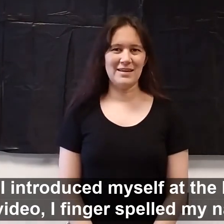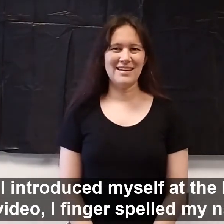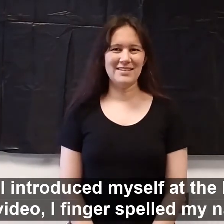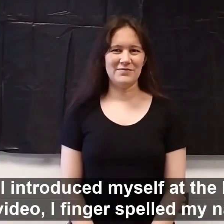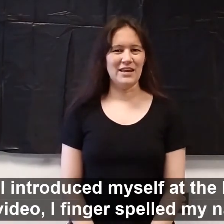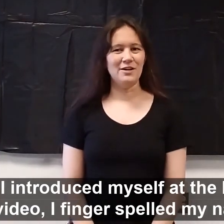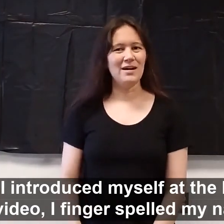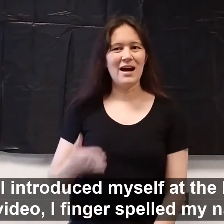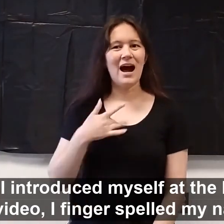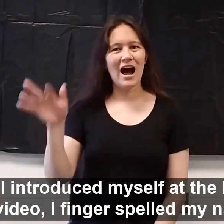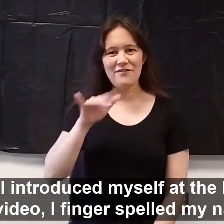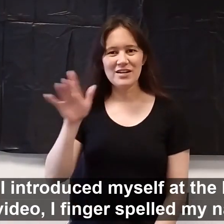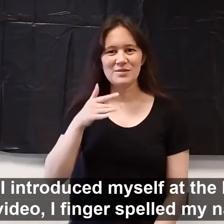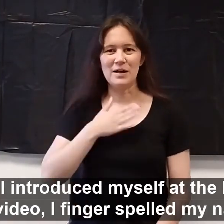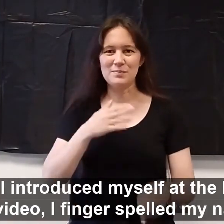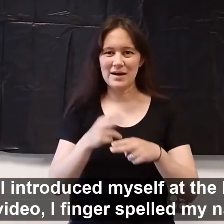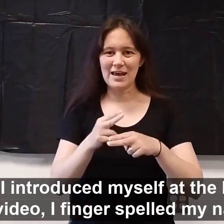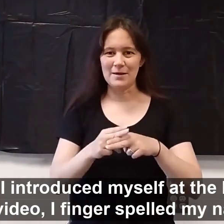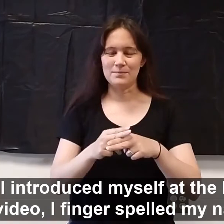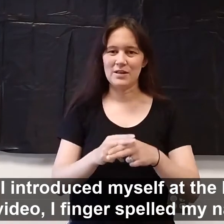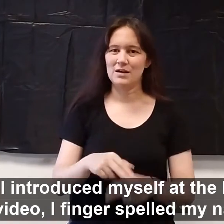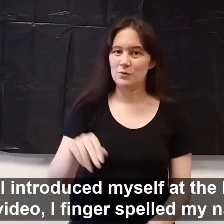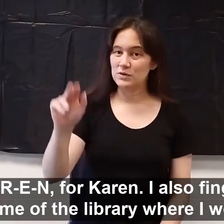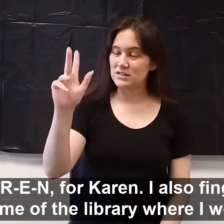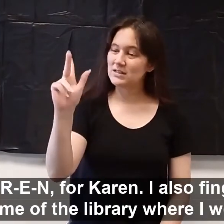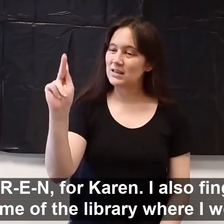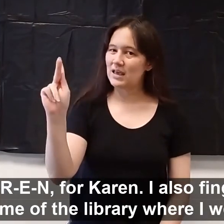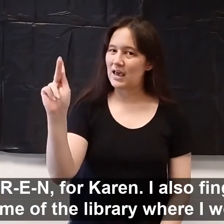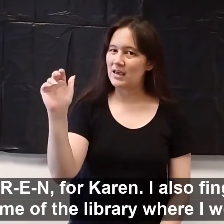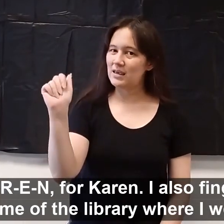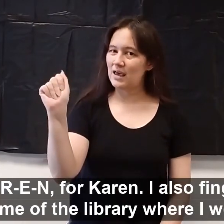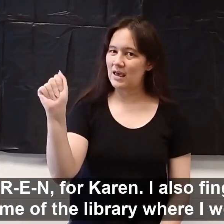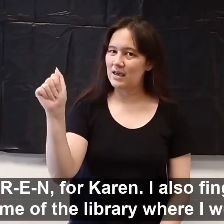of this video, I fingerspelled my name, which is Karen,